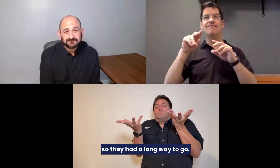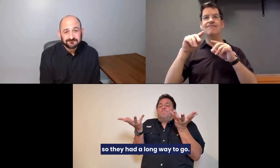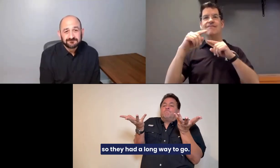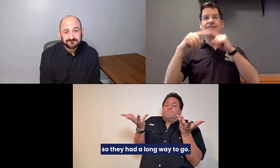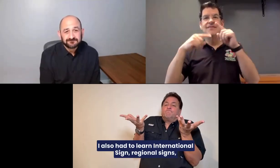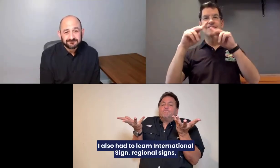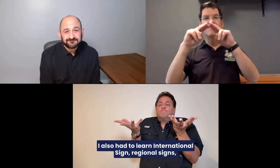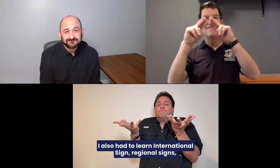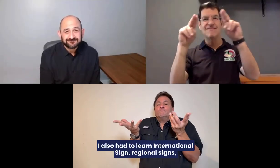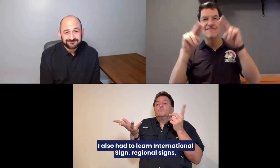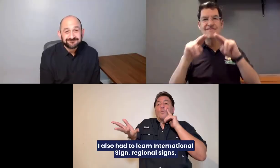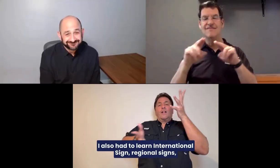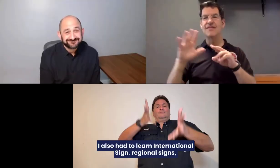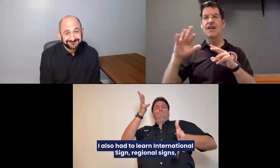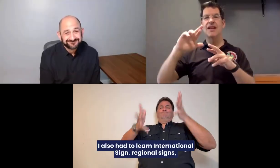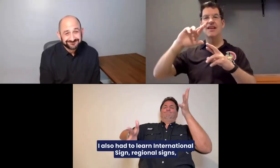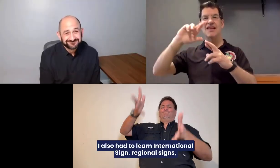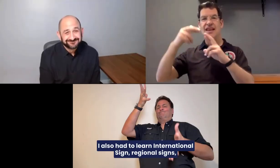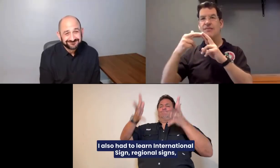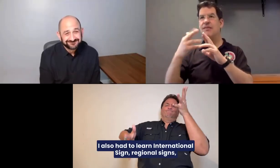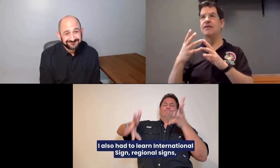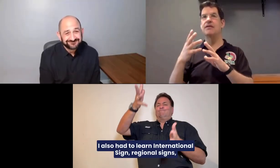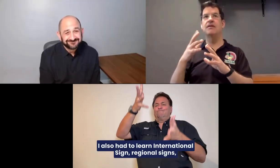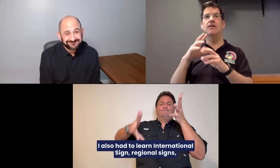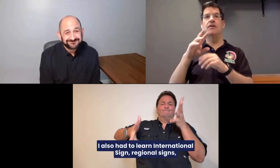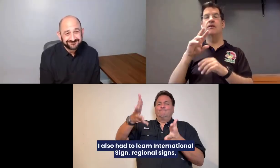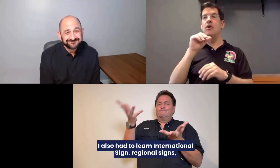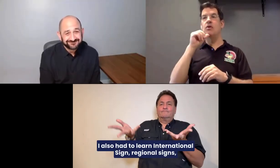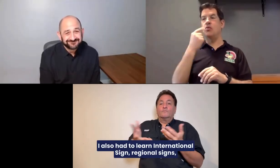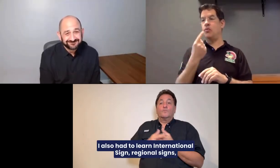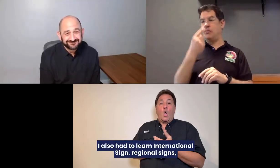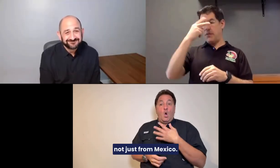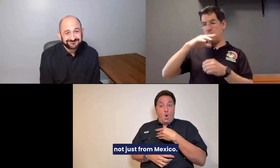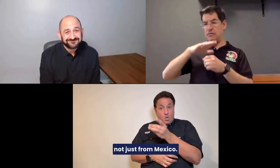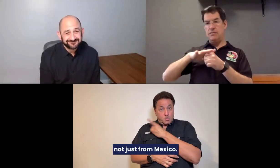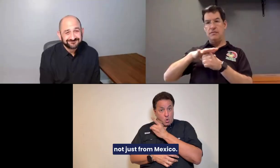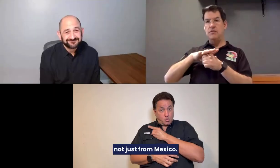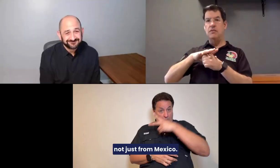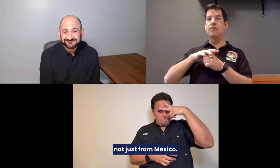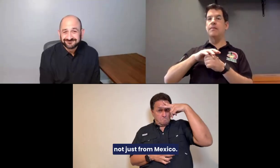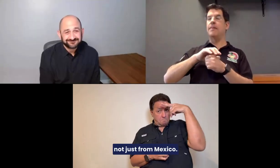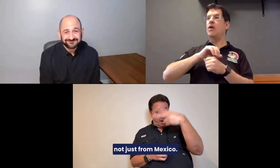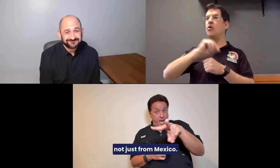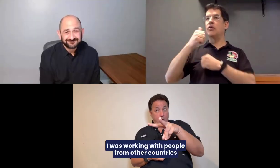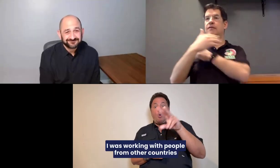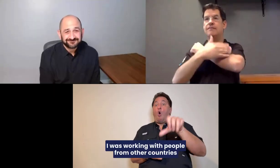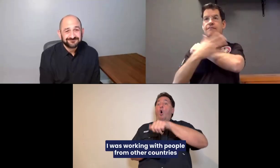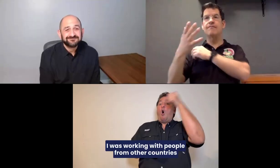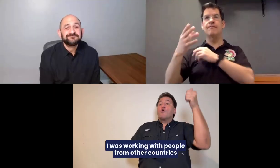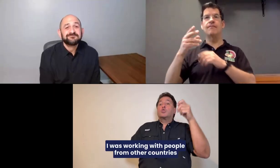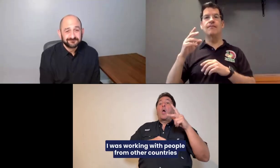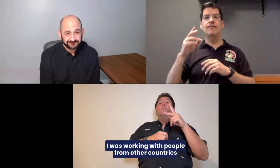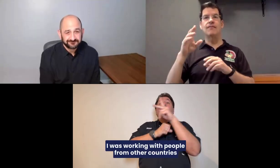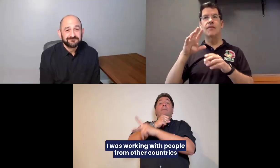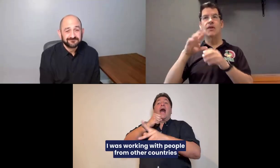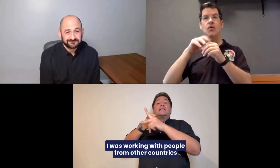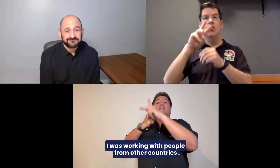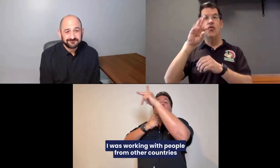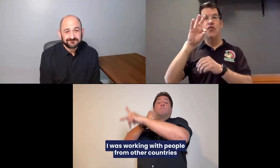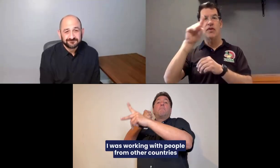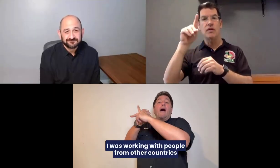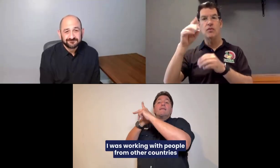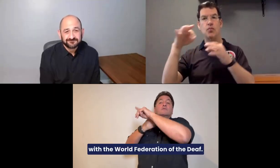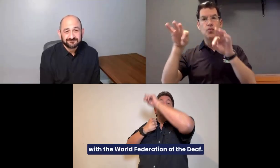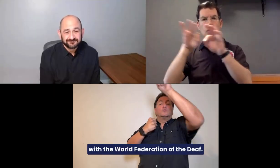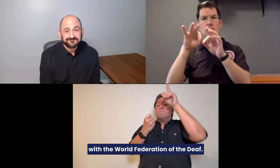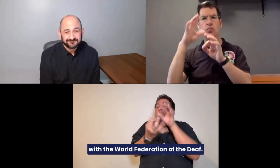go. I also had to learn international sign, regional signs, not just from Mexico. I was working with people from other